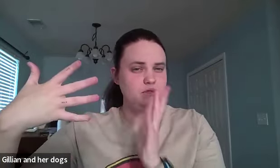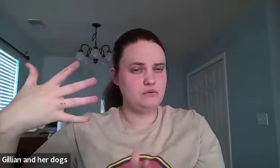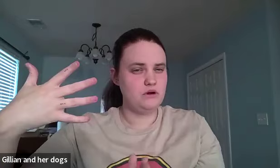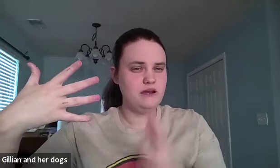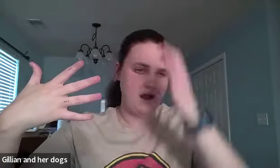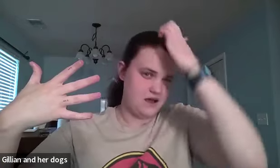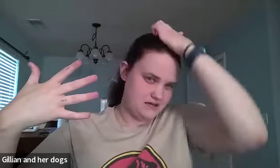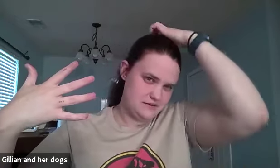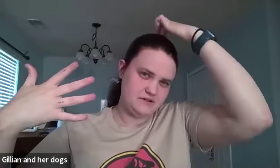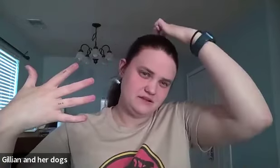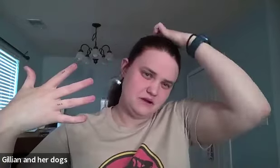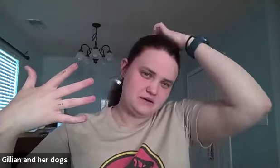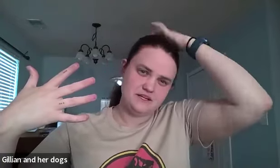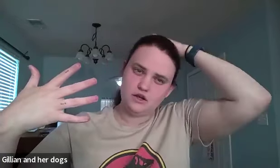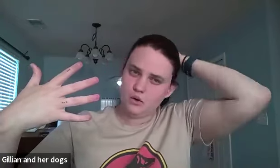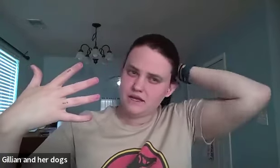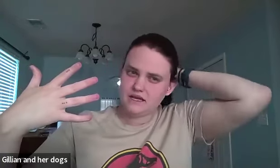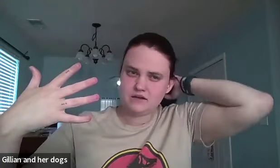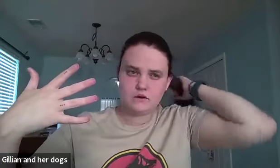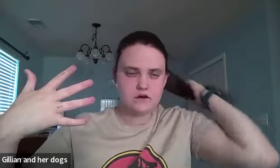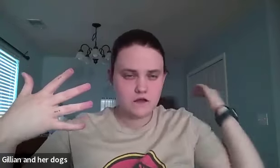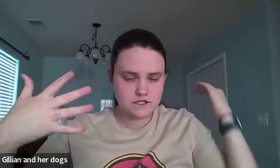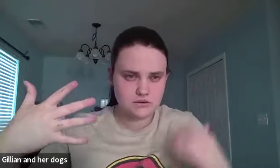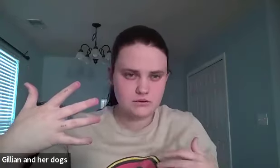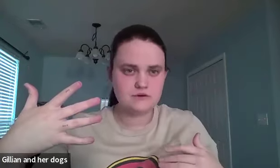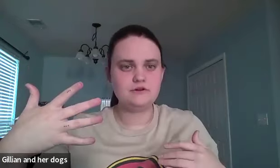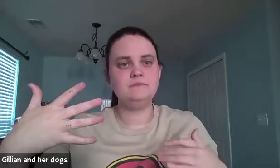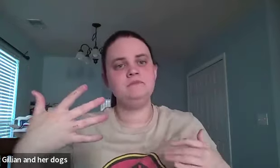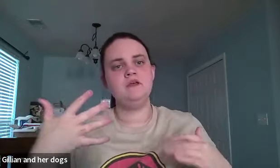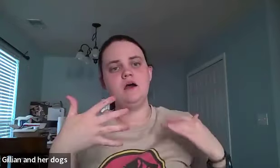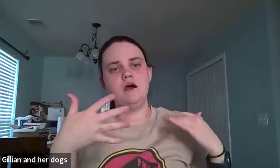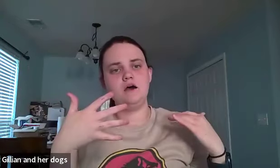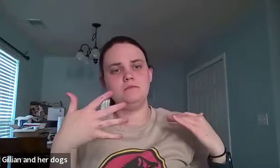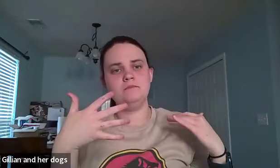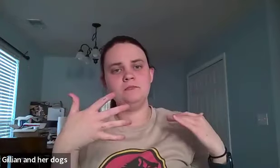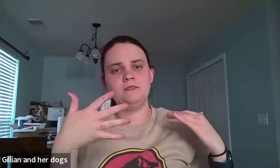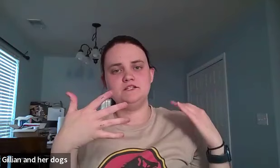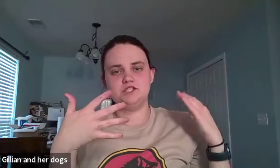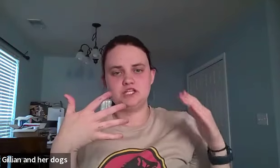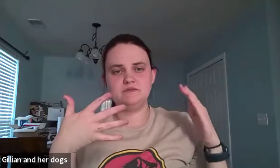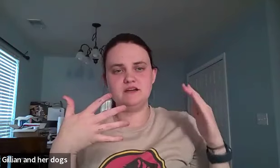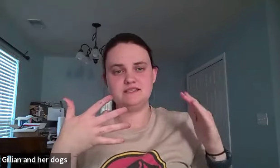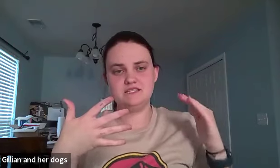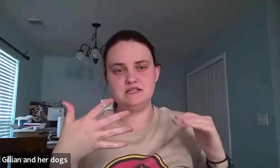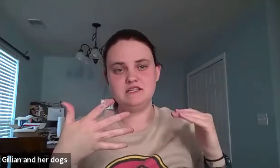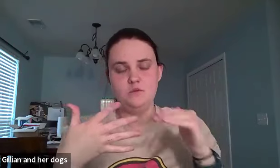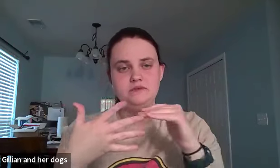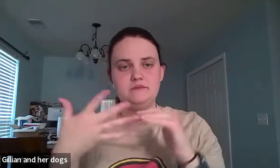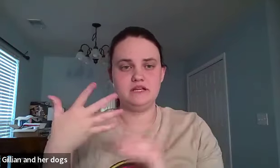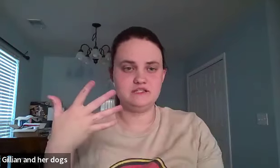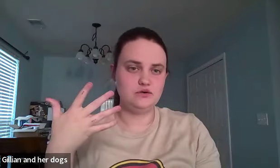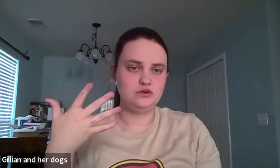you want. I typically recommend going in chronological order, just because it does help be a placeholder,